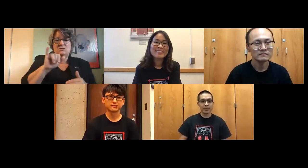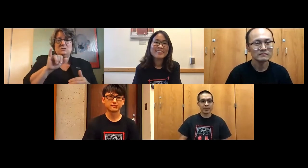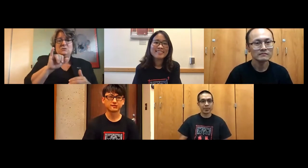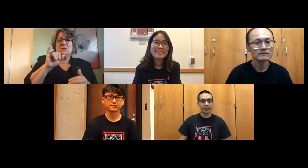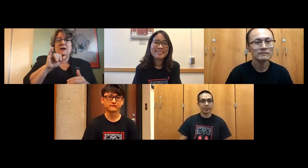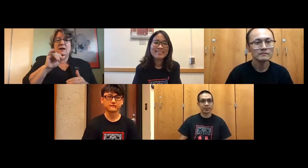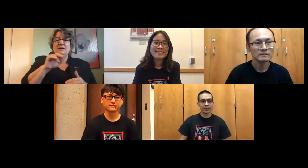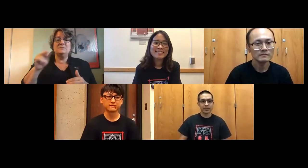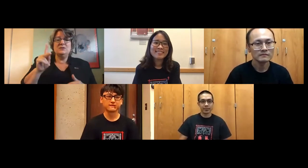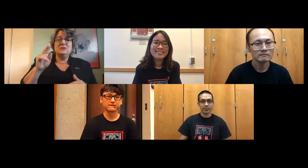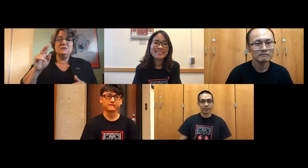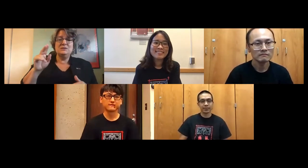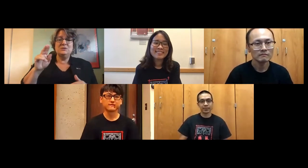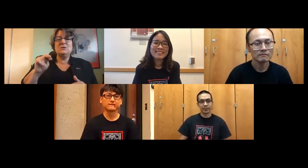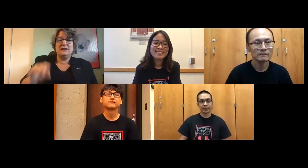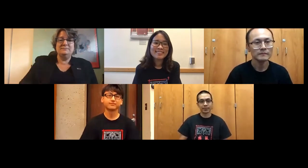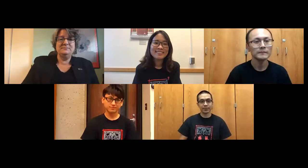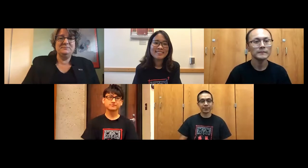to Yukon.